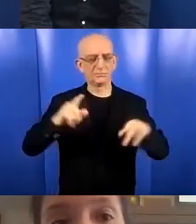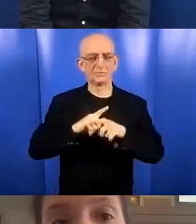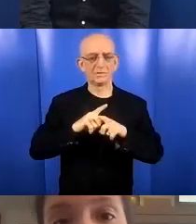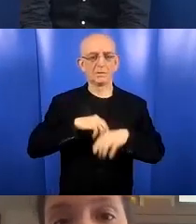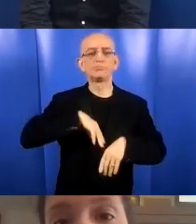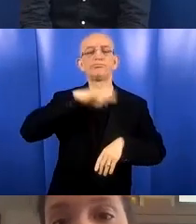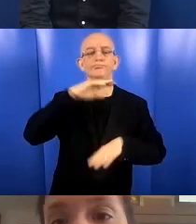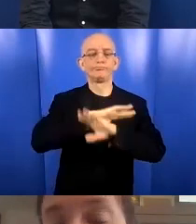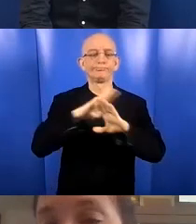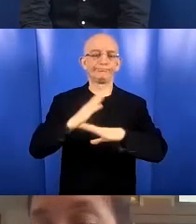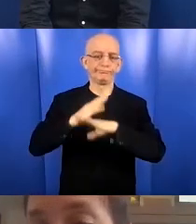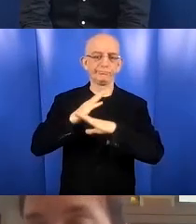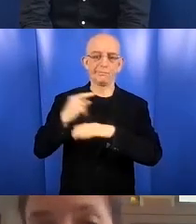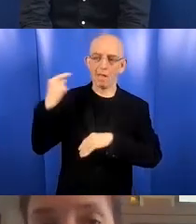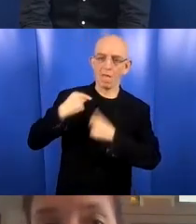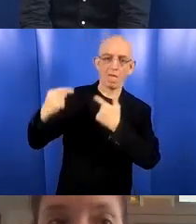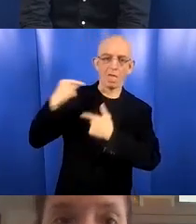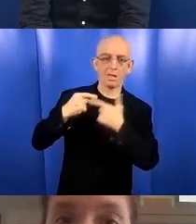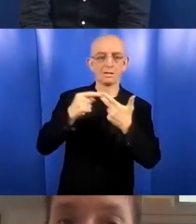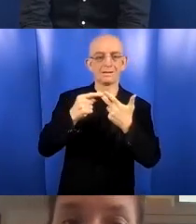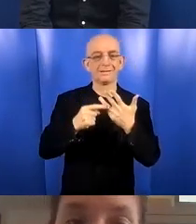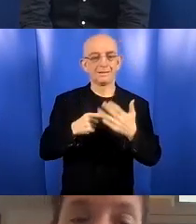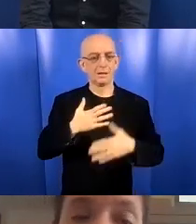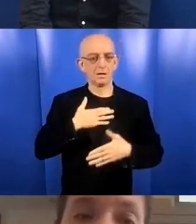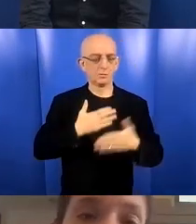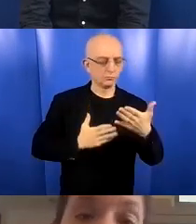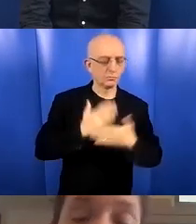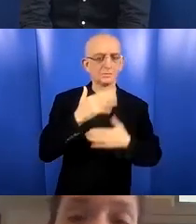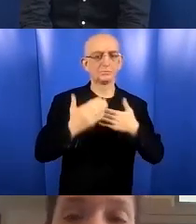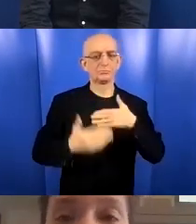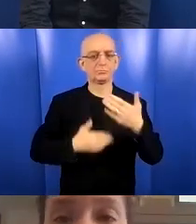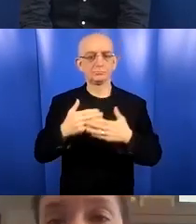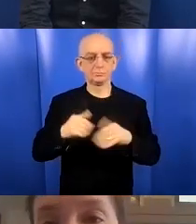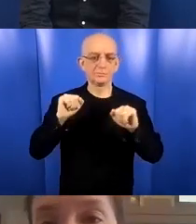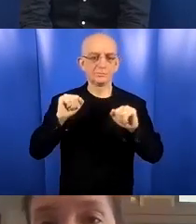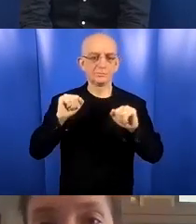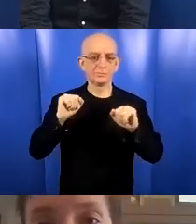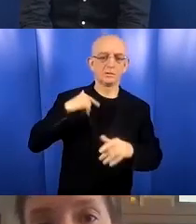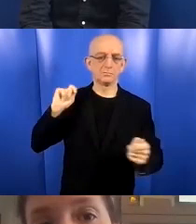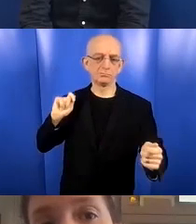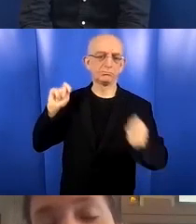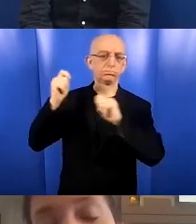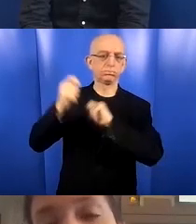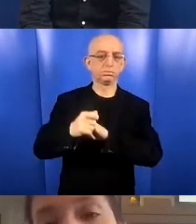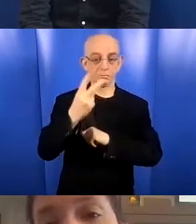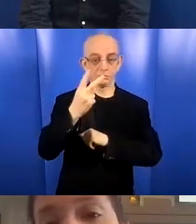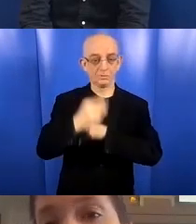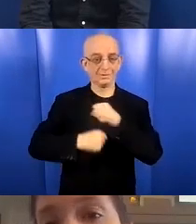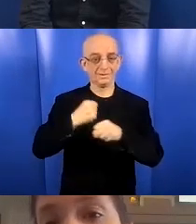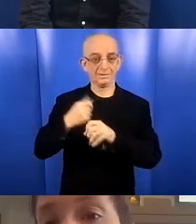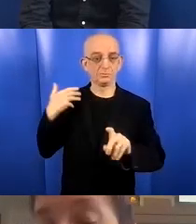been able to move things toward change in the past 2 years. We had some examples within the monitor that